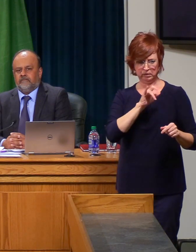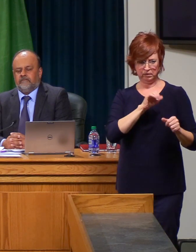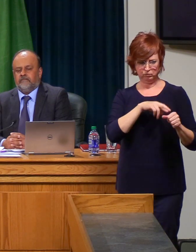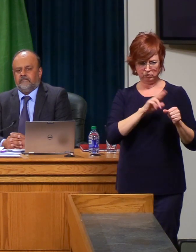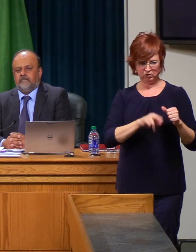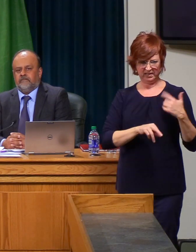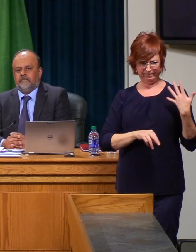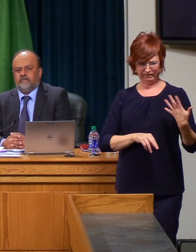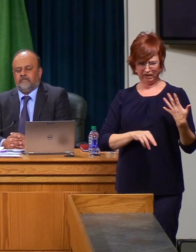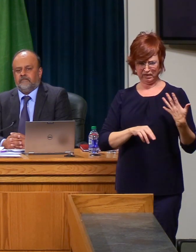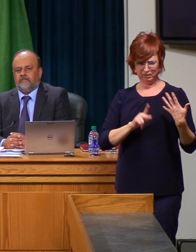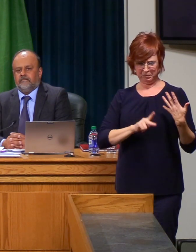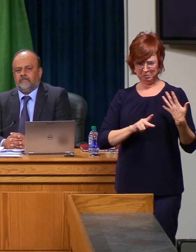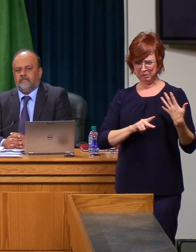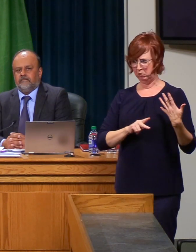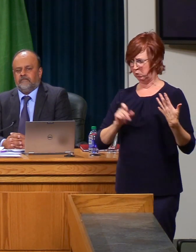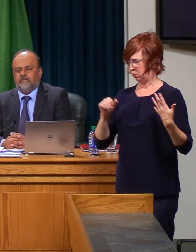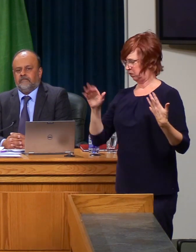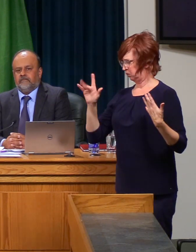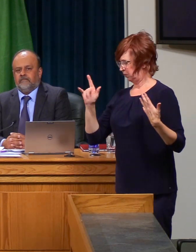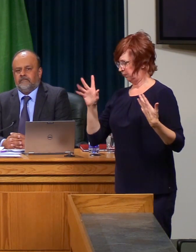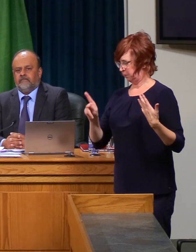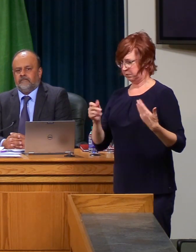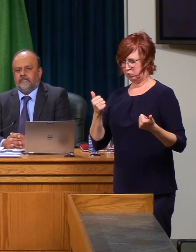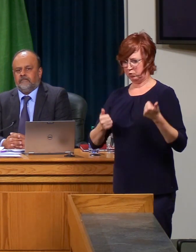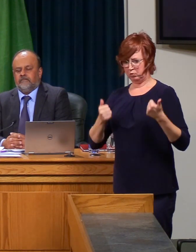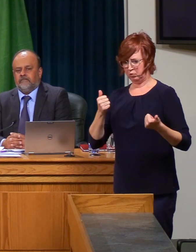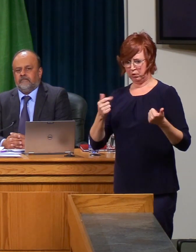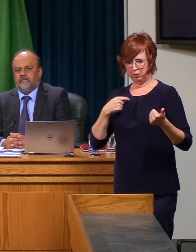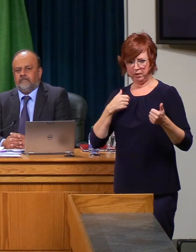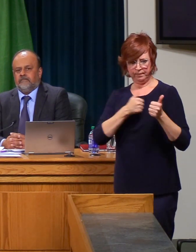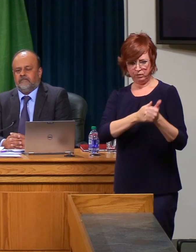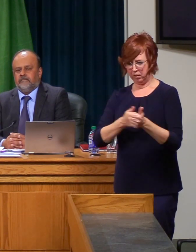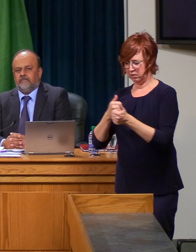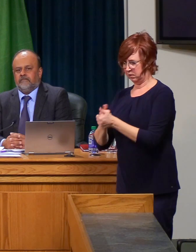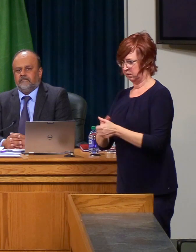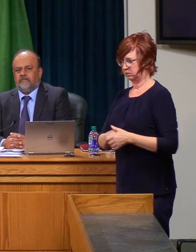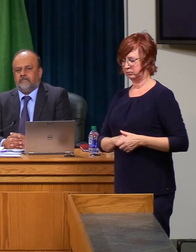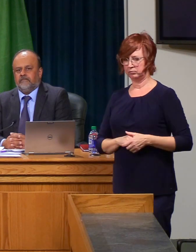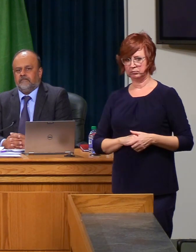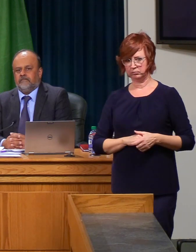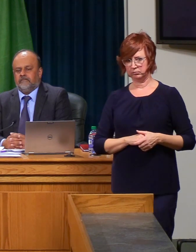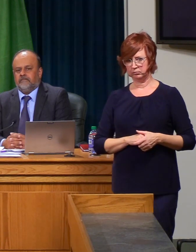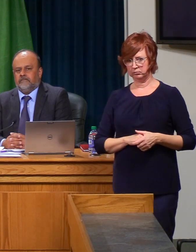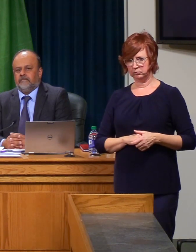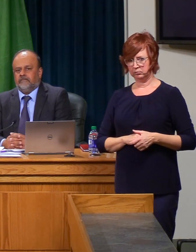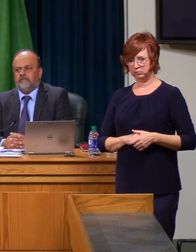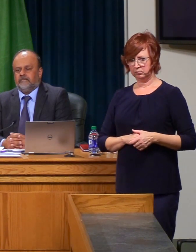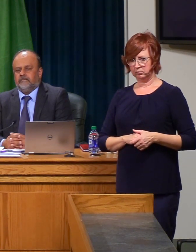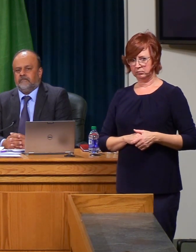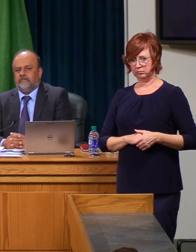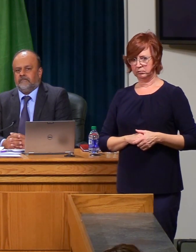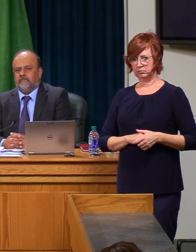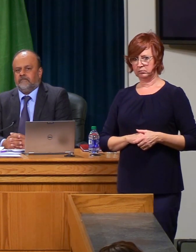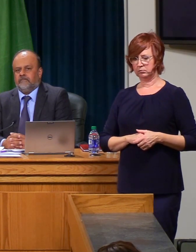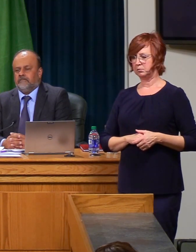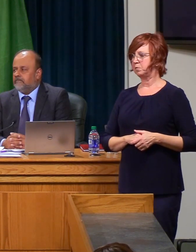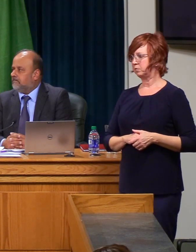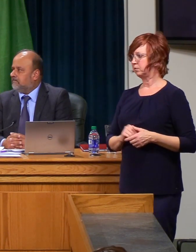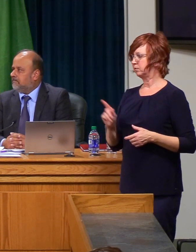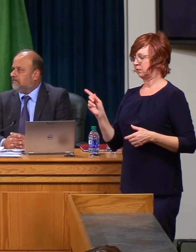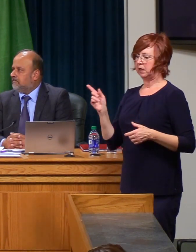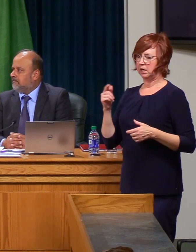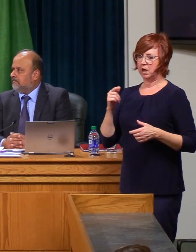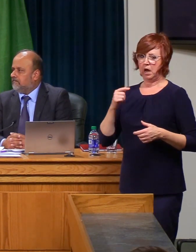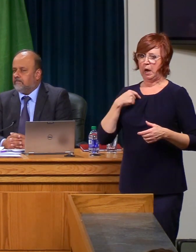more than 5 people? Should they listen to the province saying no more than 25 people with 2 meter separation? Like, just for clarity's sake. Yeah, we